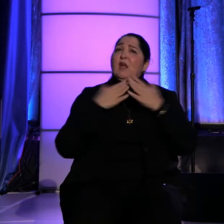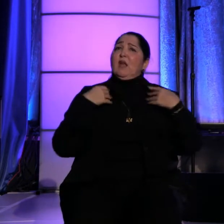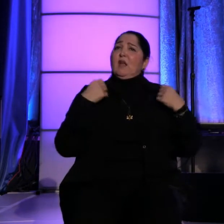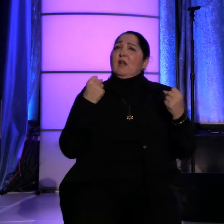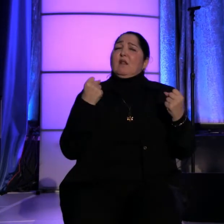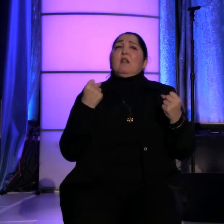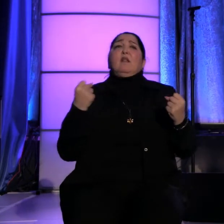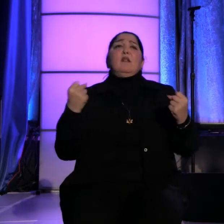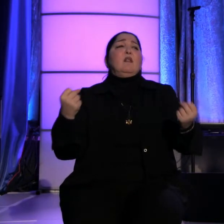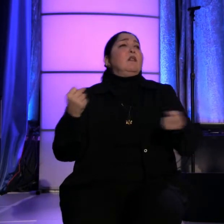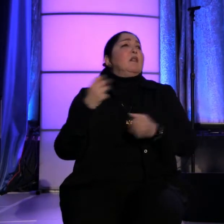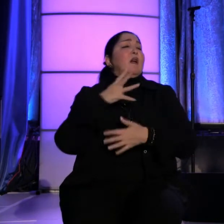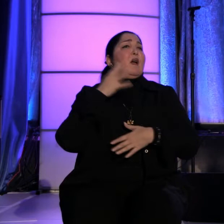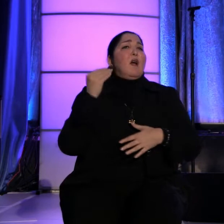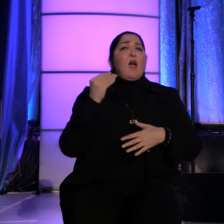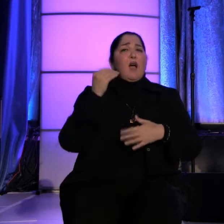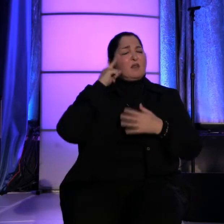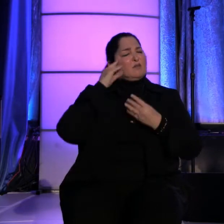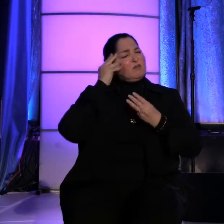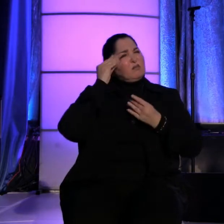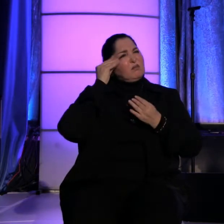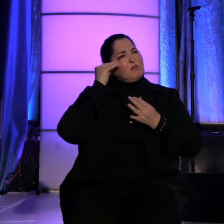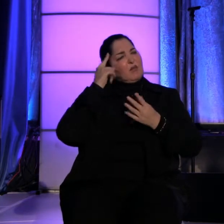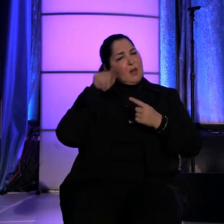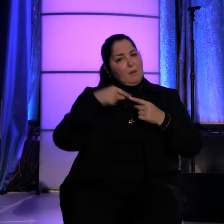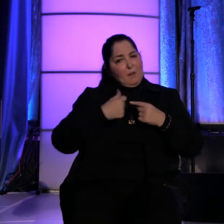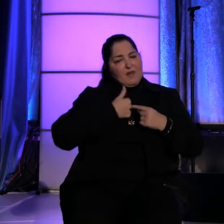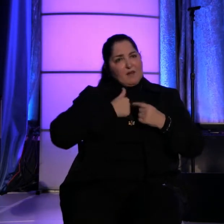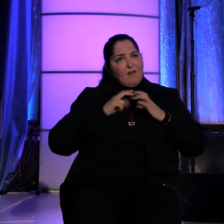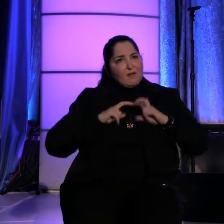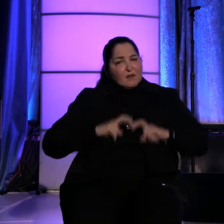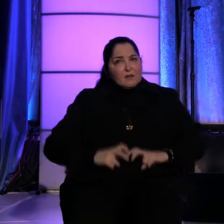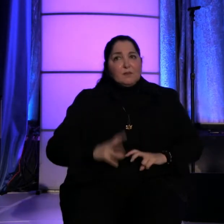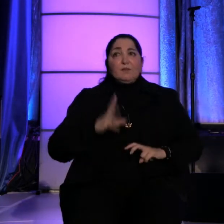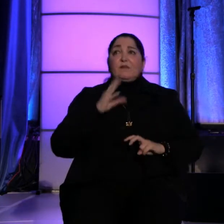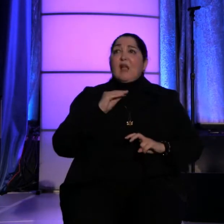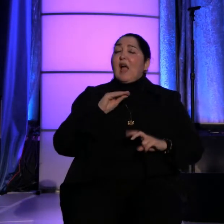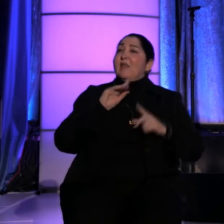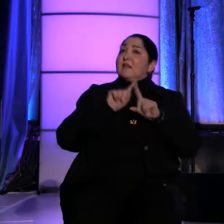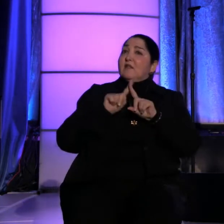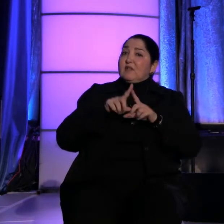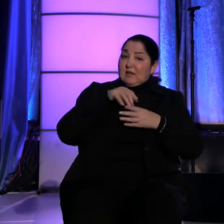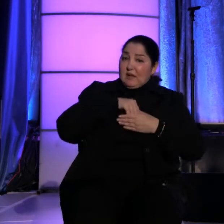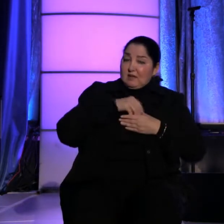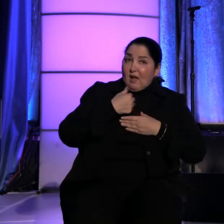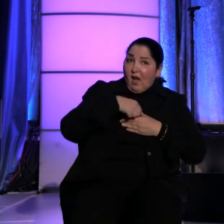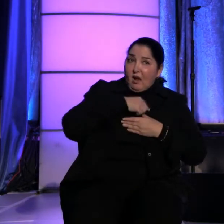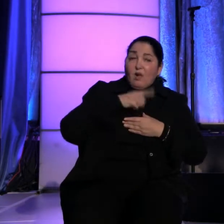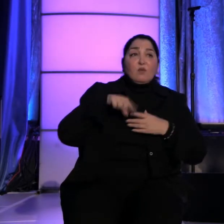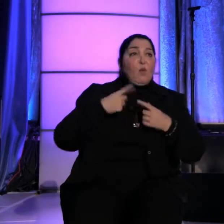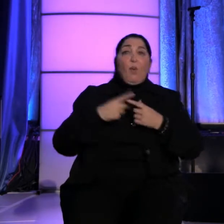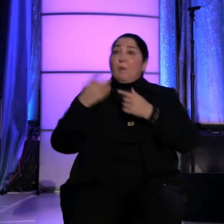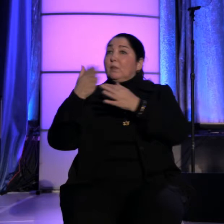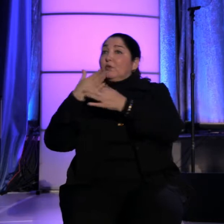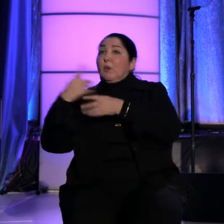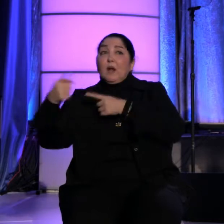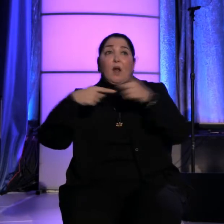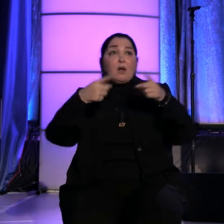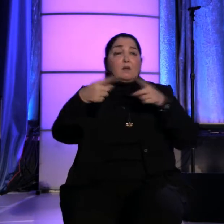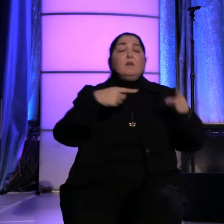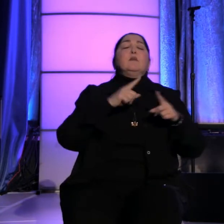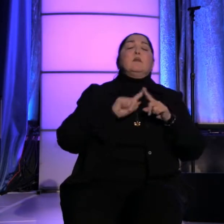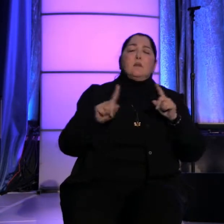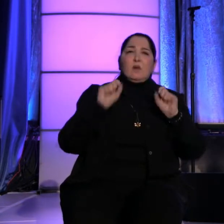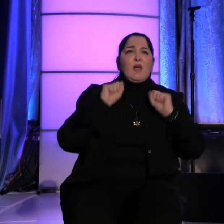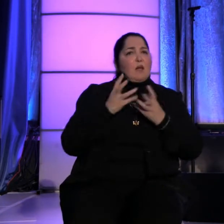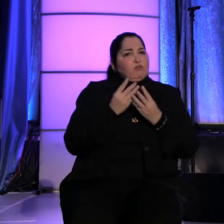can smooth out the differences between us and also within us. At the National Endowment for the Arts, we want to provide